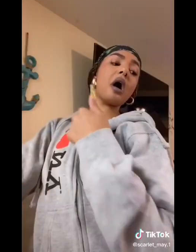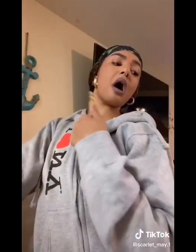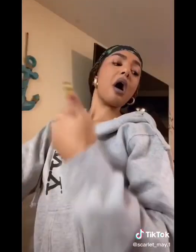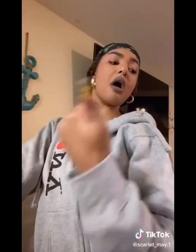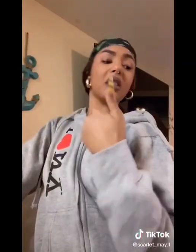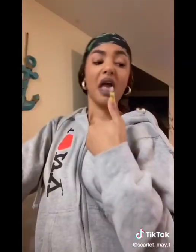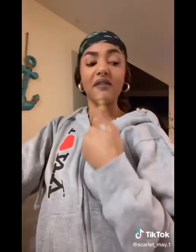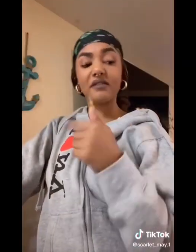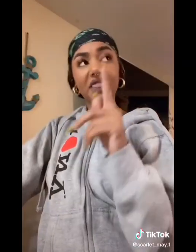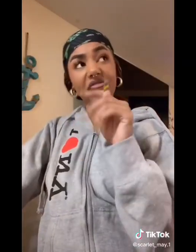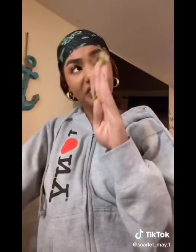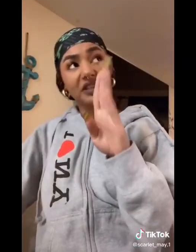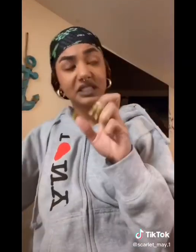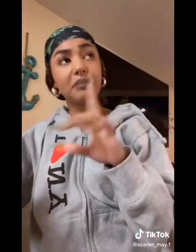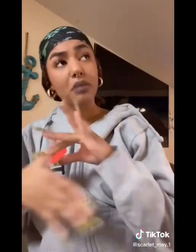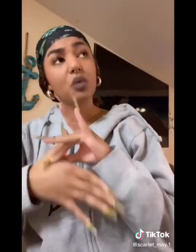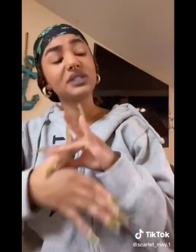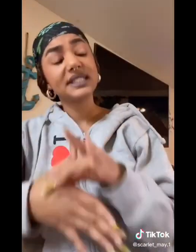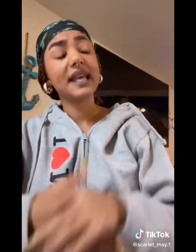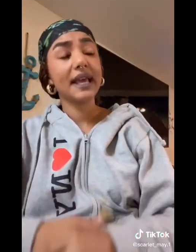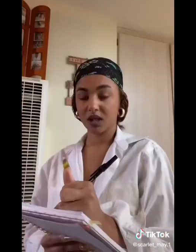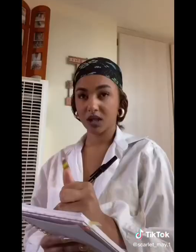I'll have the T-bone steak,